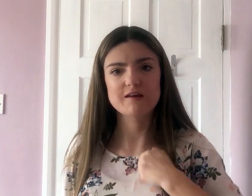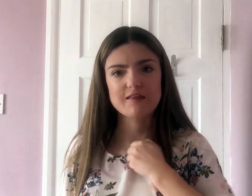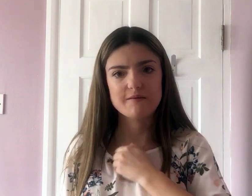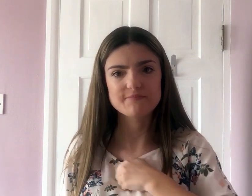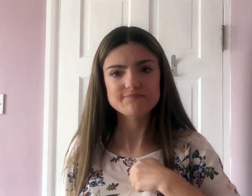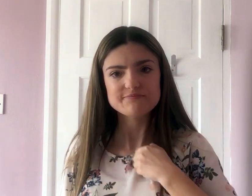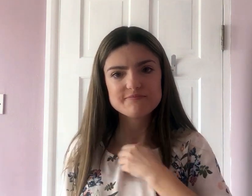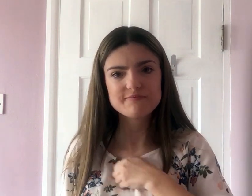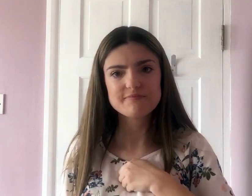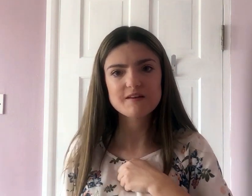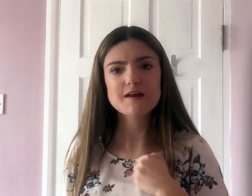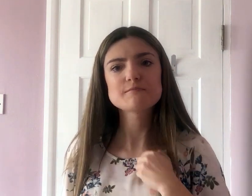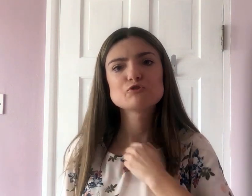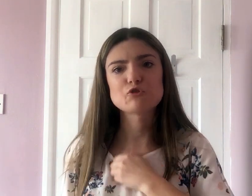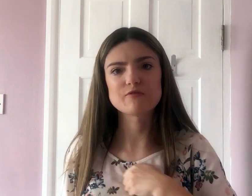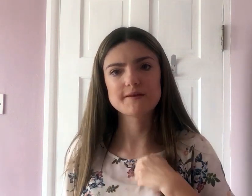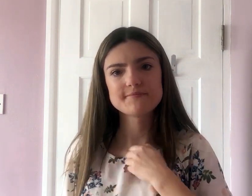that. Okay, sorry.